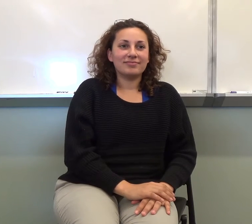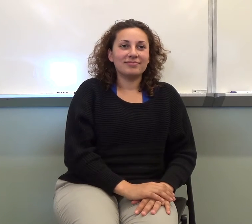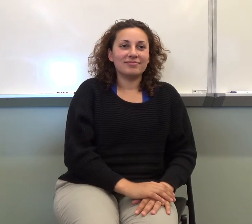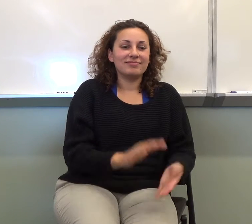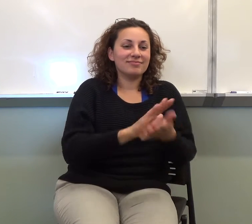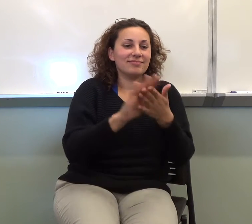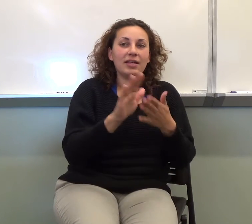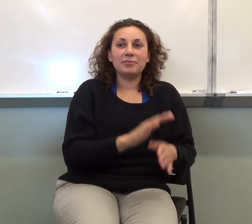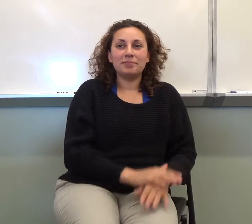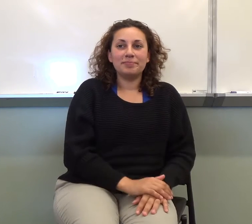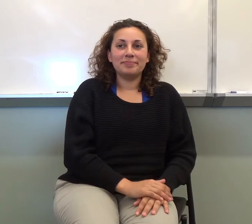more complicated.